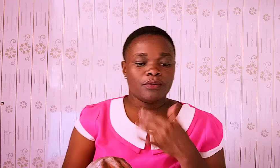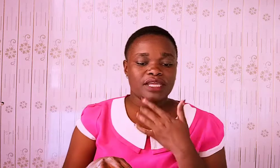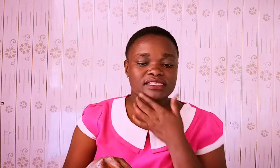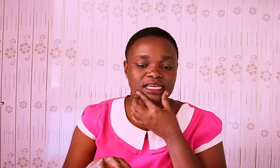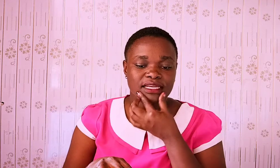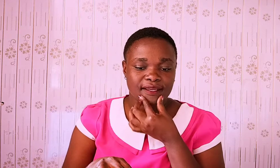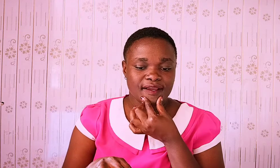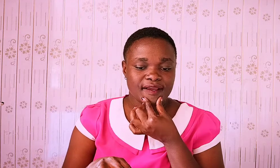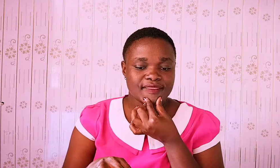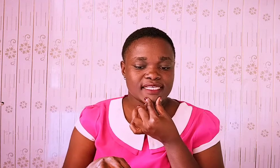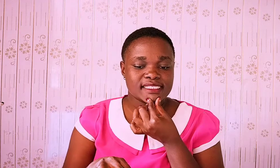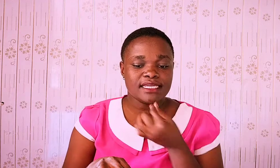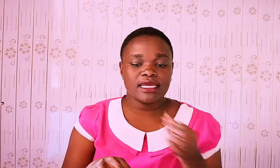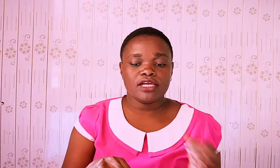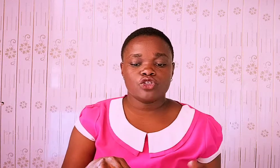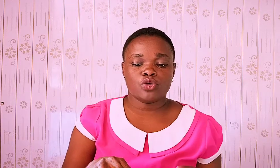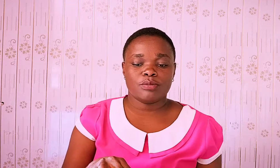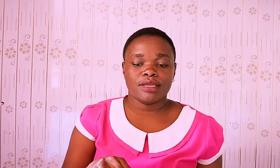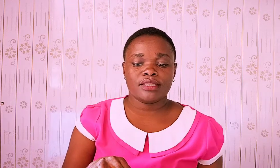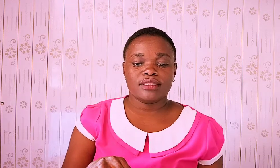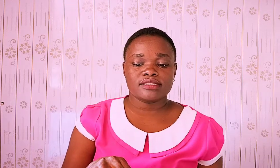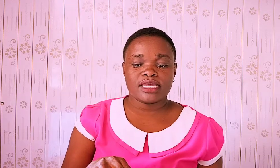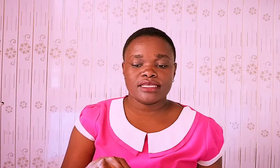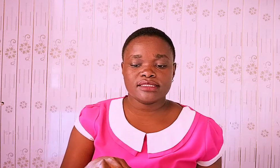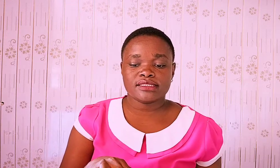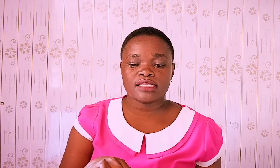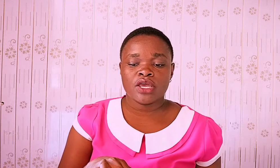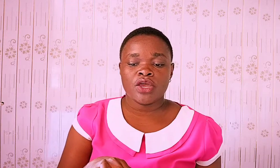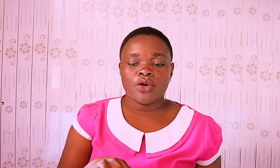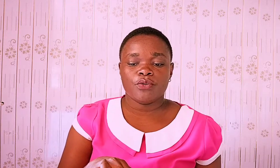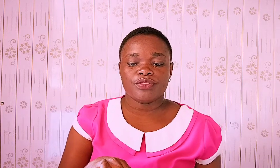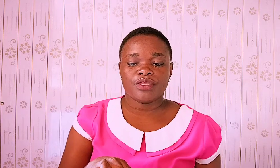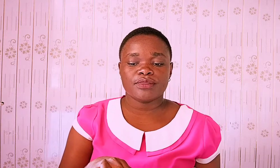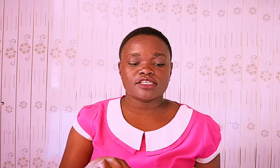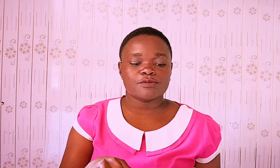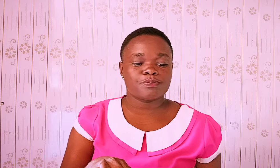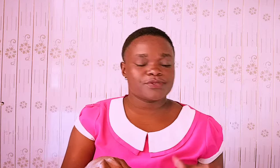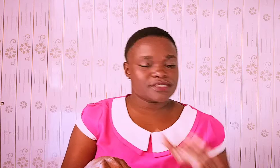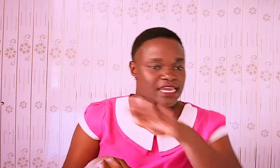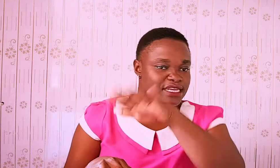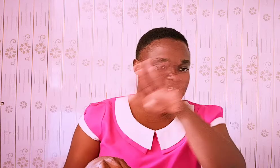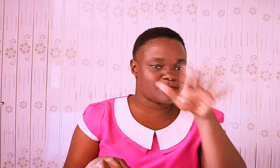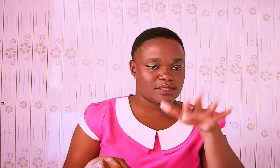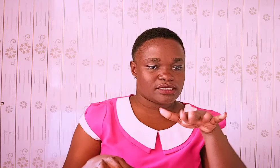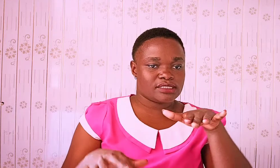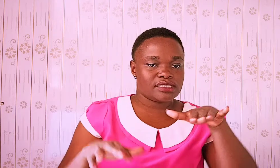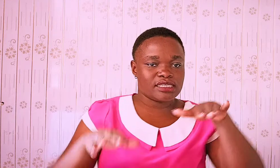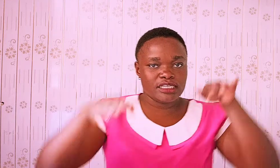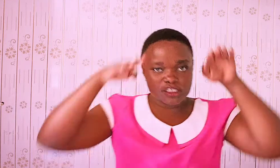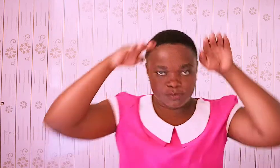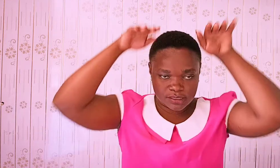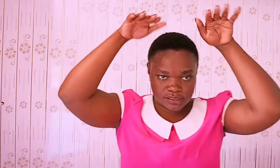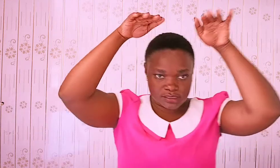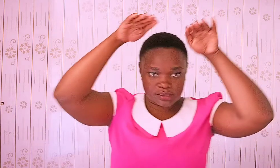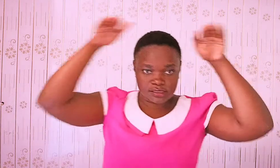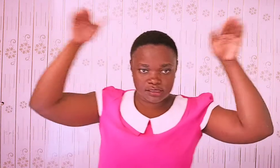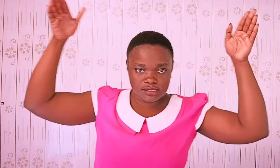when signing, the signer should make the signs within the signing space. The signing space is